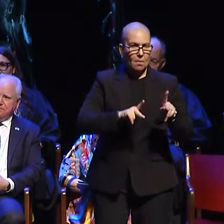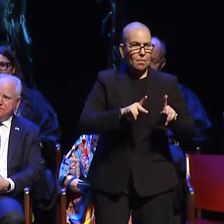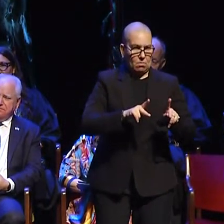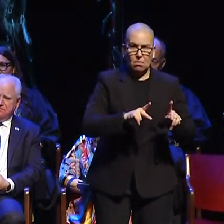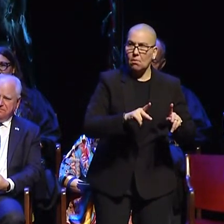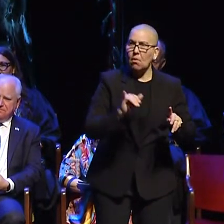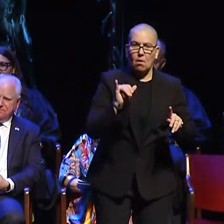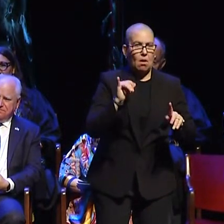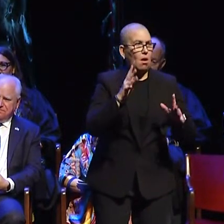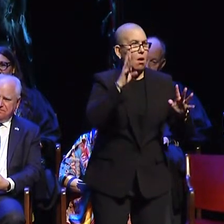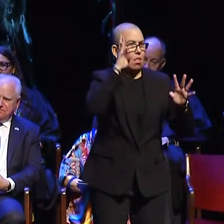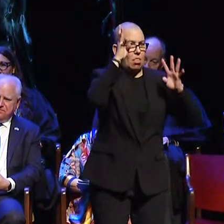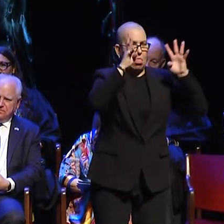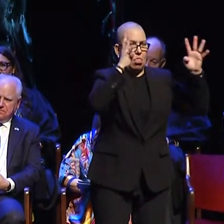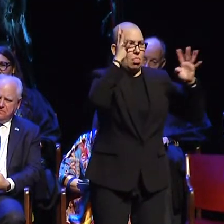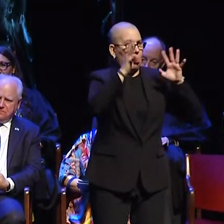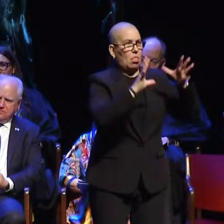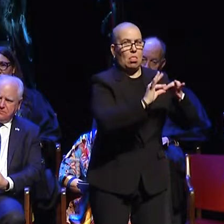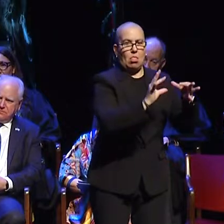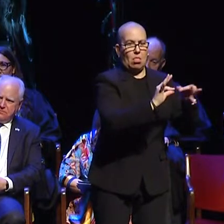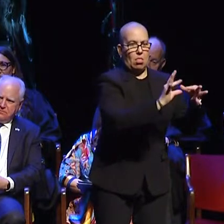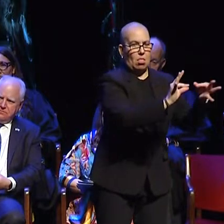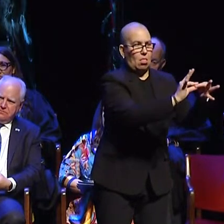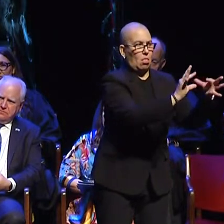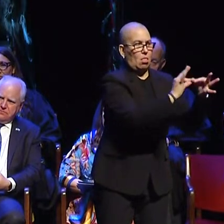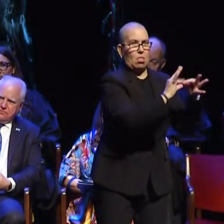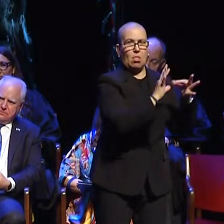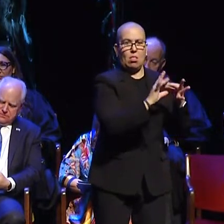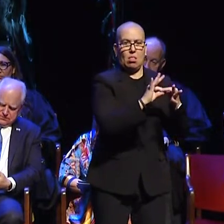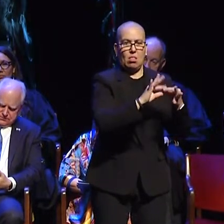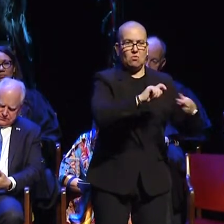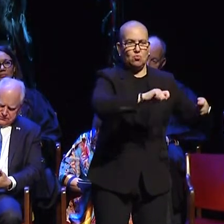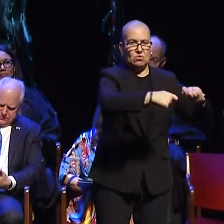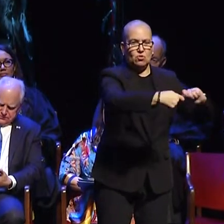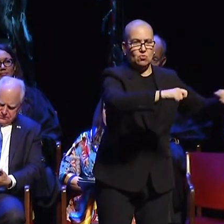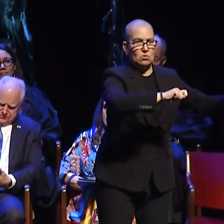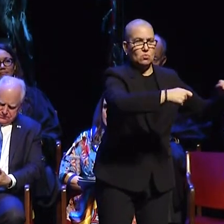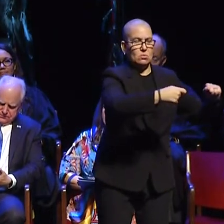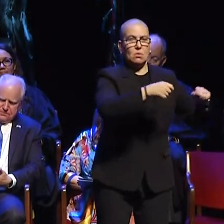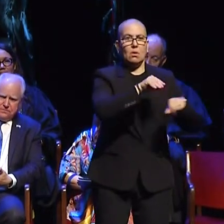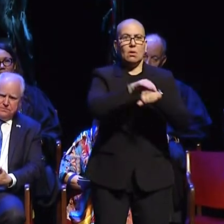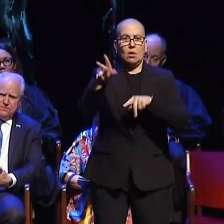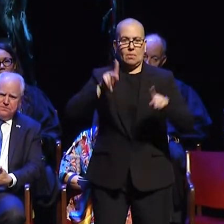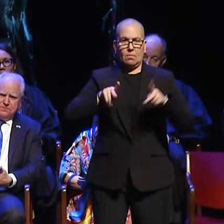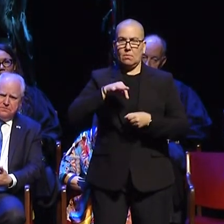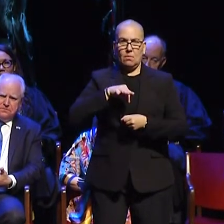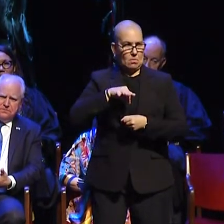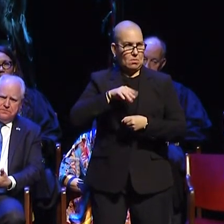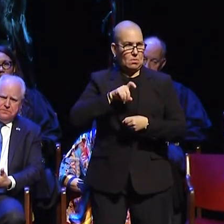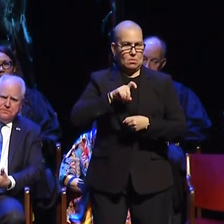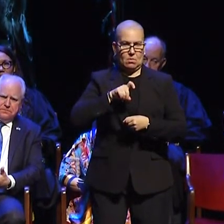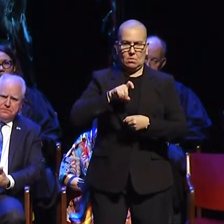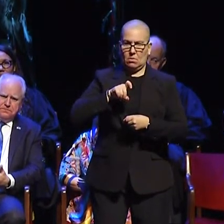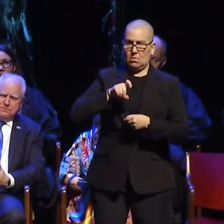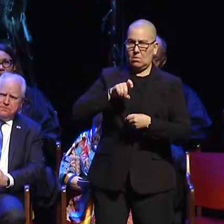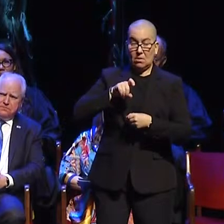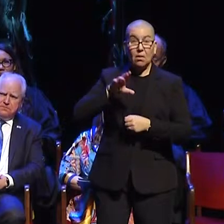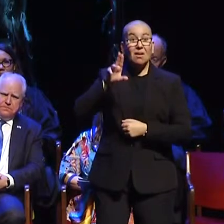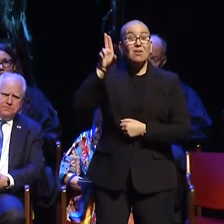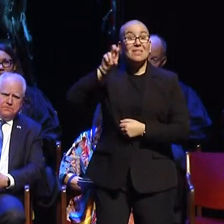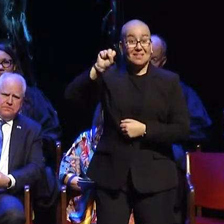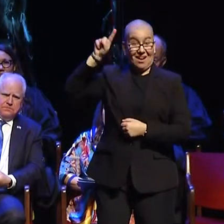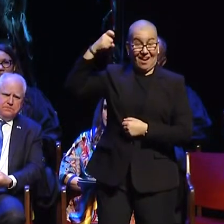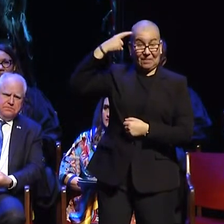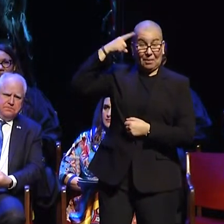undermine well-earned confidence in our elections. That disinformation inspired a deadly attack on the U.S. Capitol, and